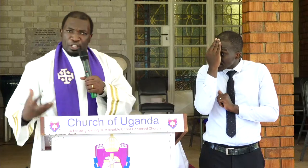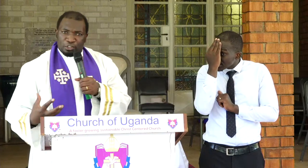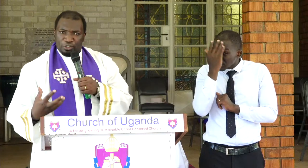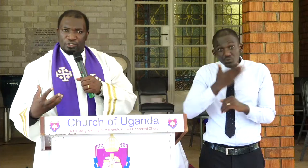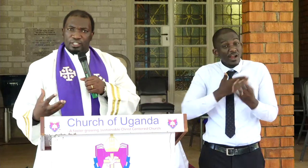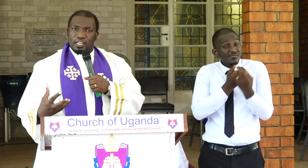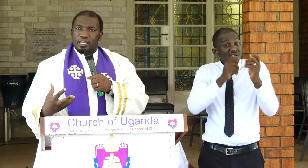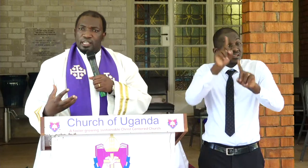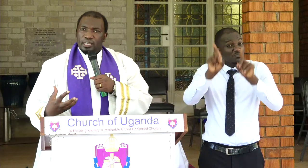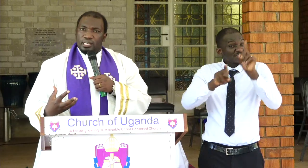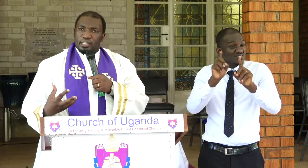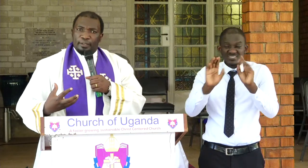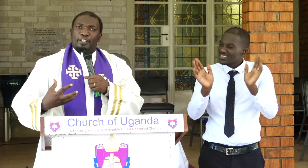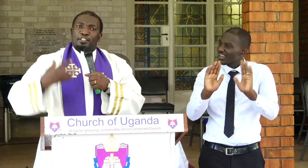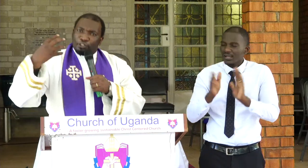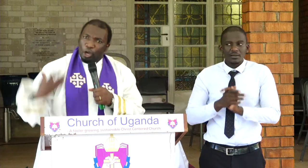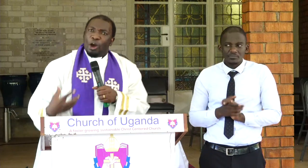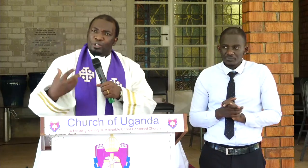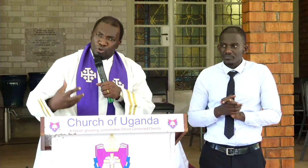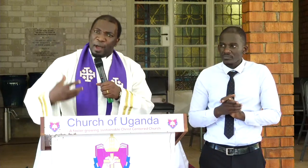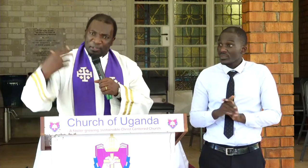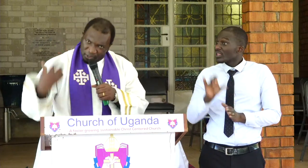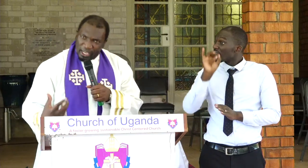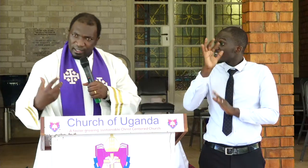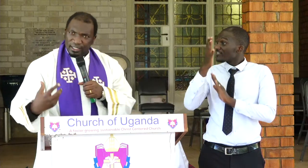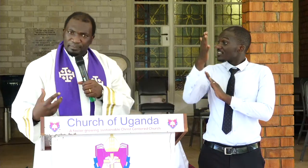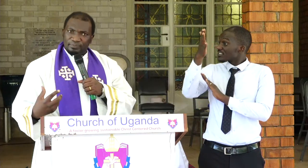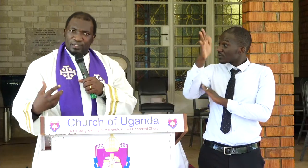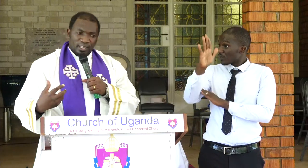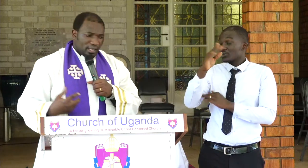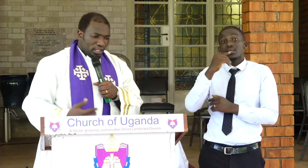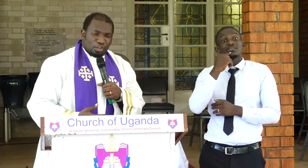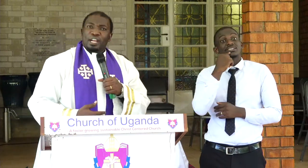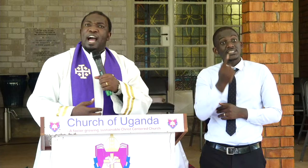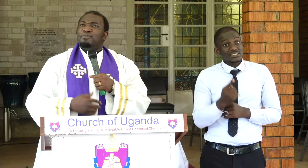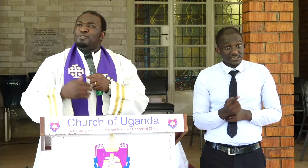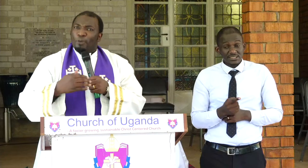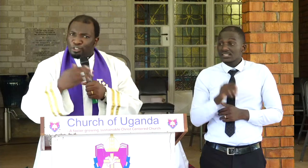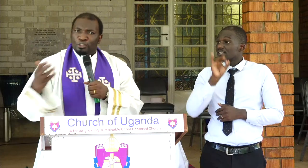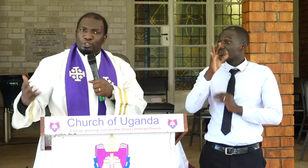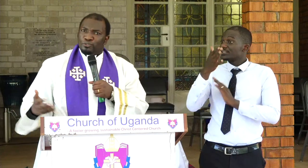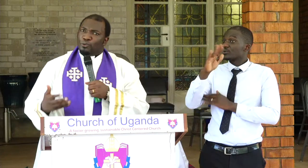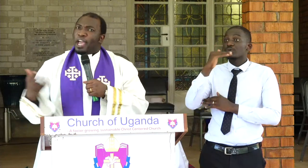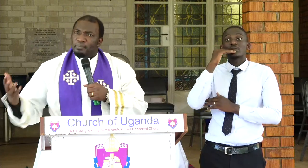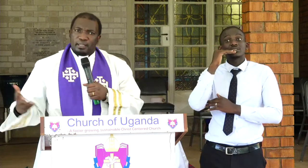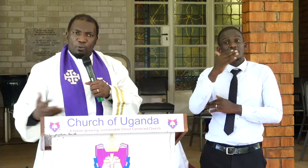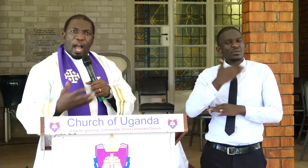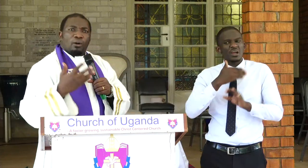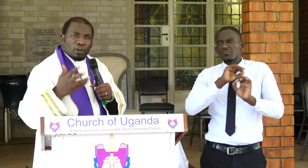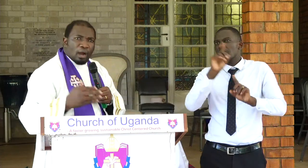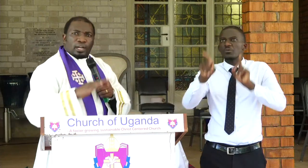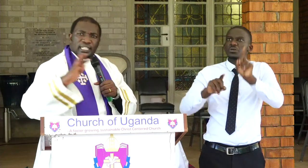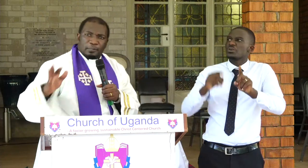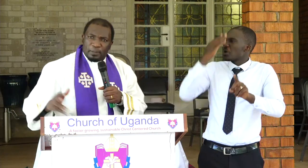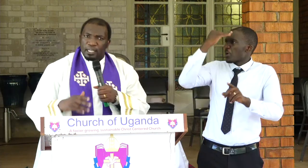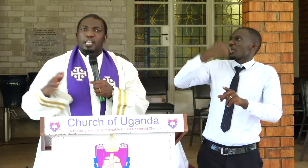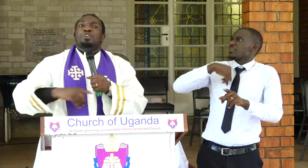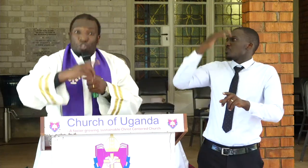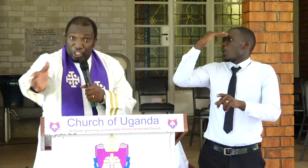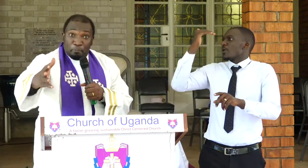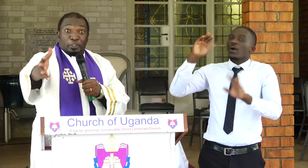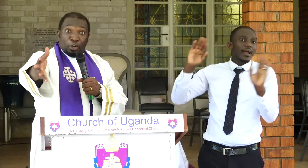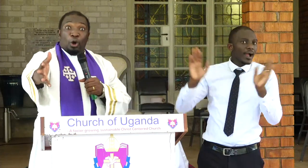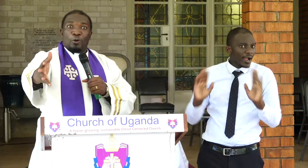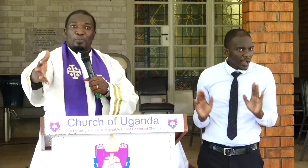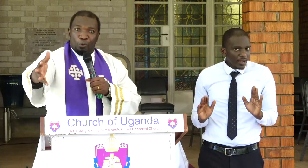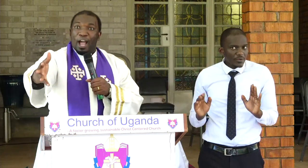many questions. If it is God who has said, you don't have questions of why me? Wow, how can it be? You